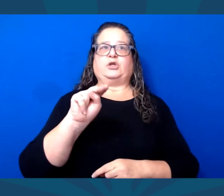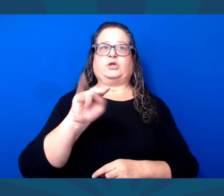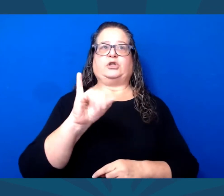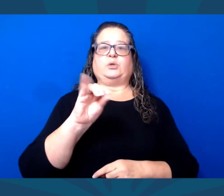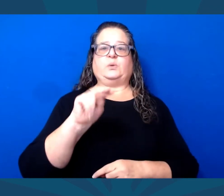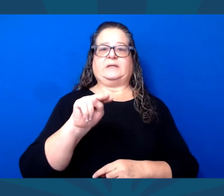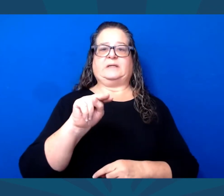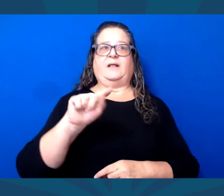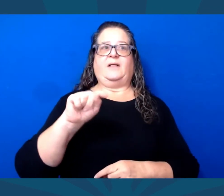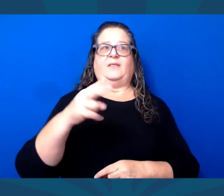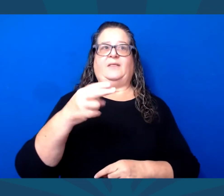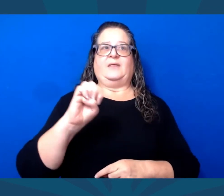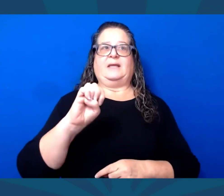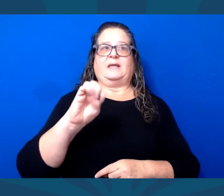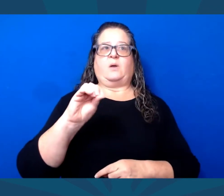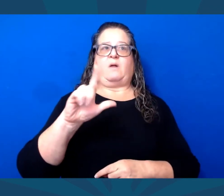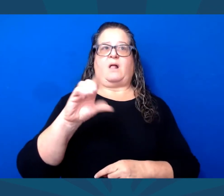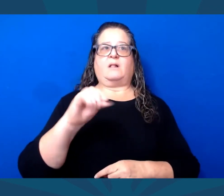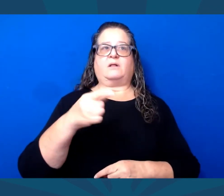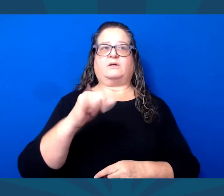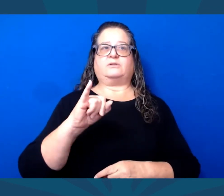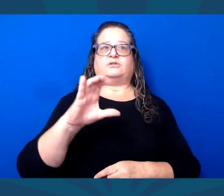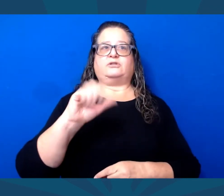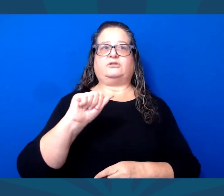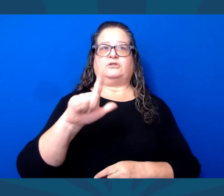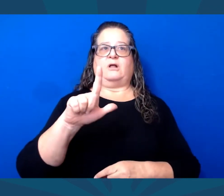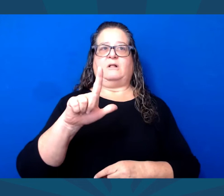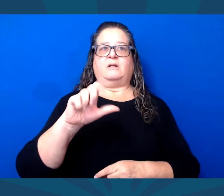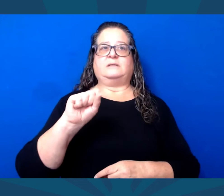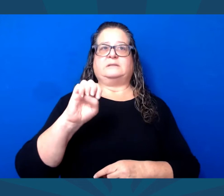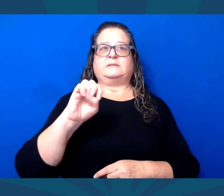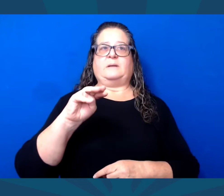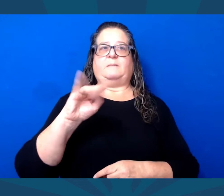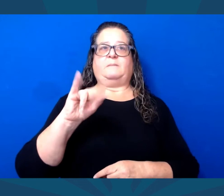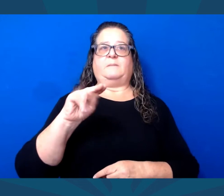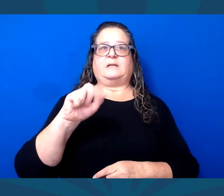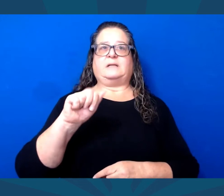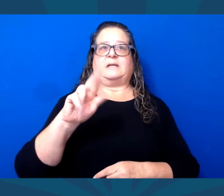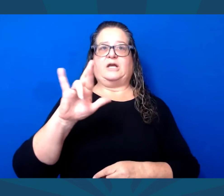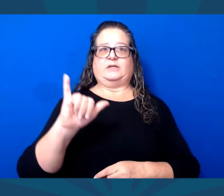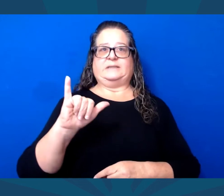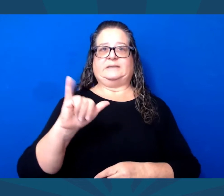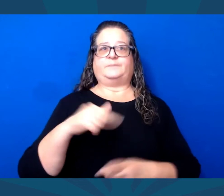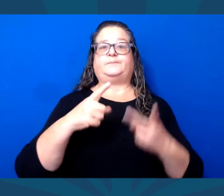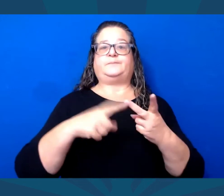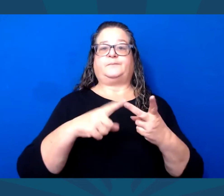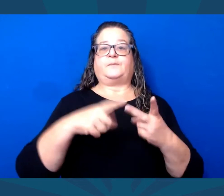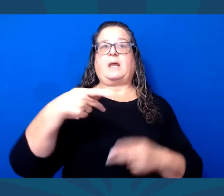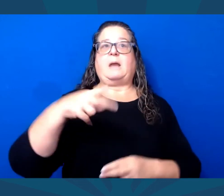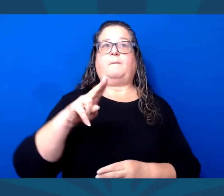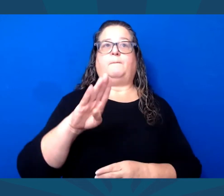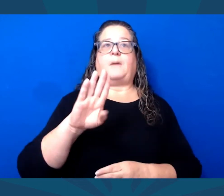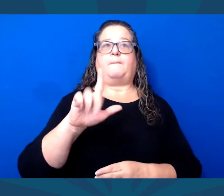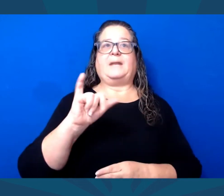Oscar holds 2 graduate degrees, one in Christian ethics from Union Theological Seminary and another in